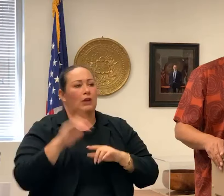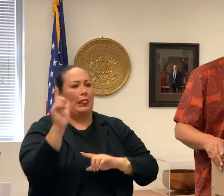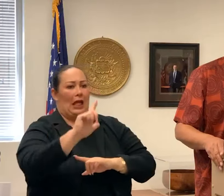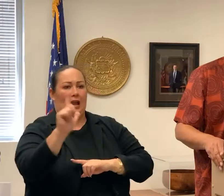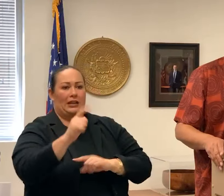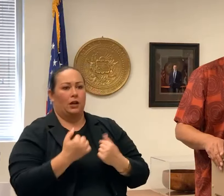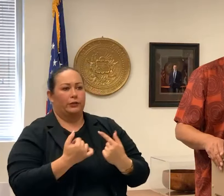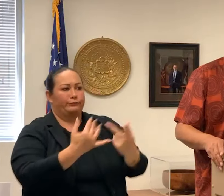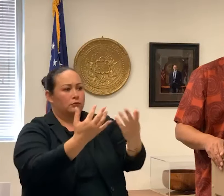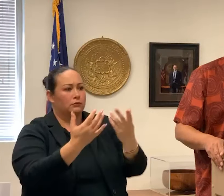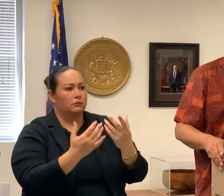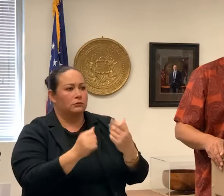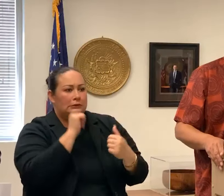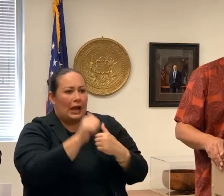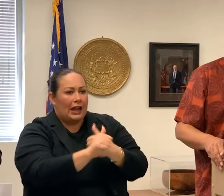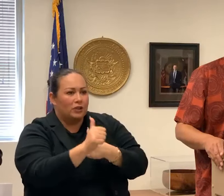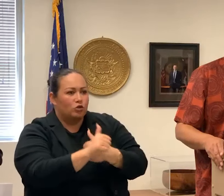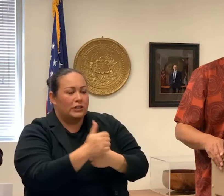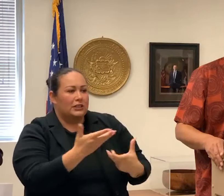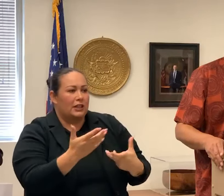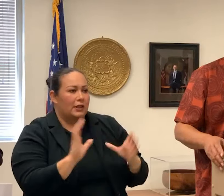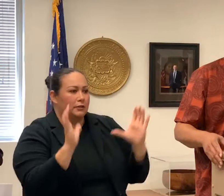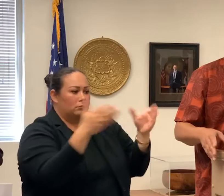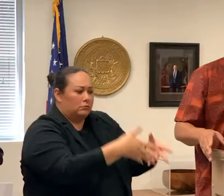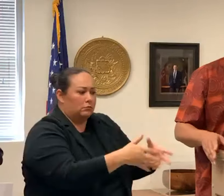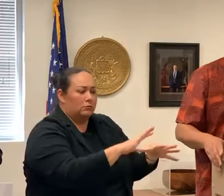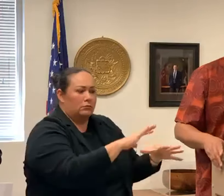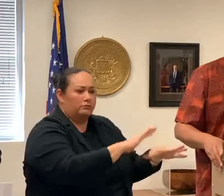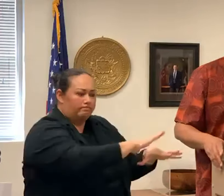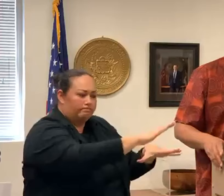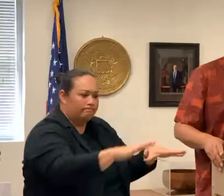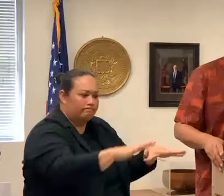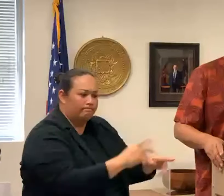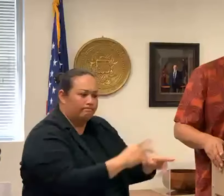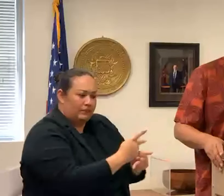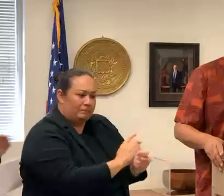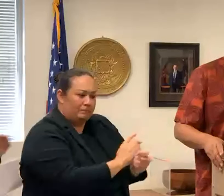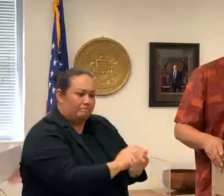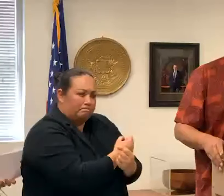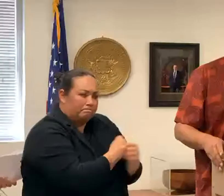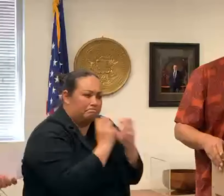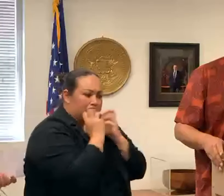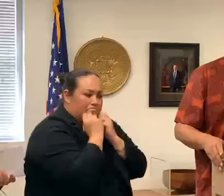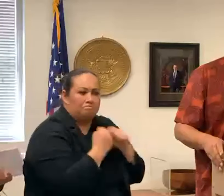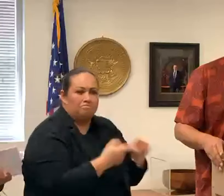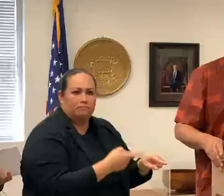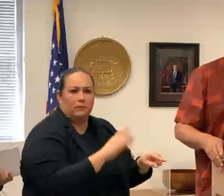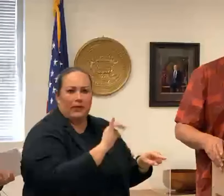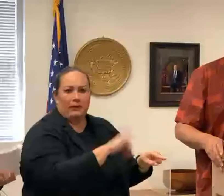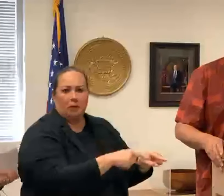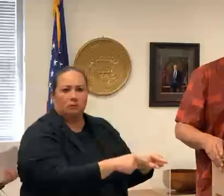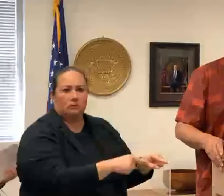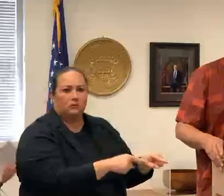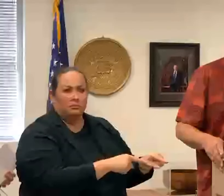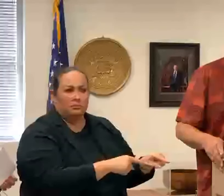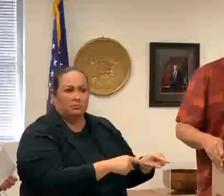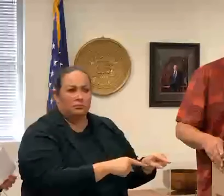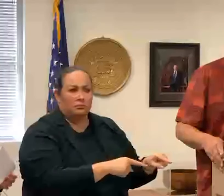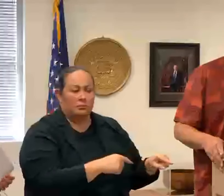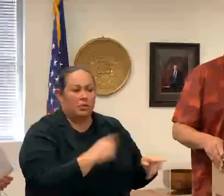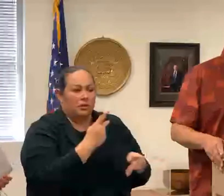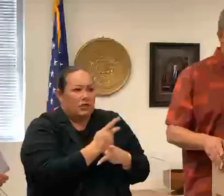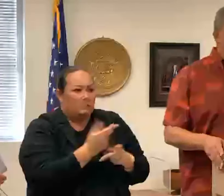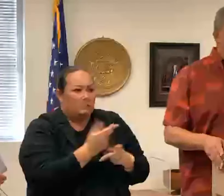itself. And we'll have other plans for what will be done with that in the future. But the plan is to leave it here on